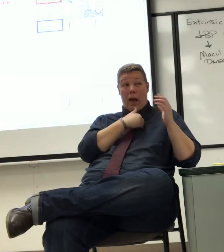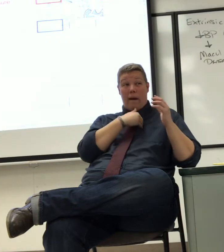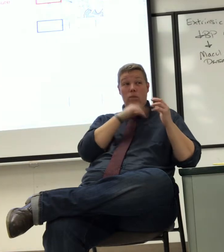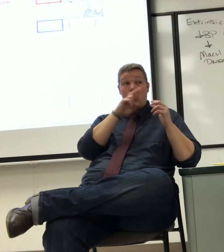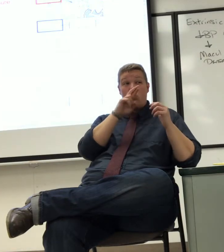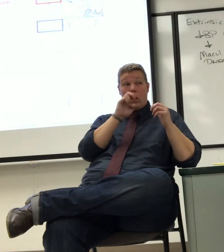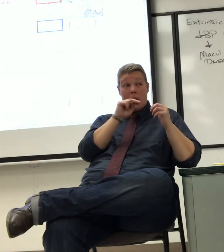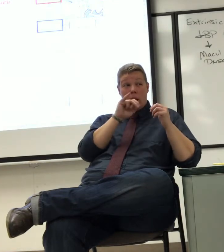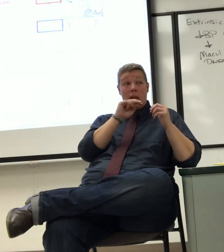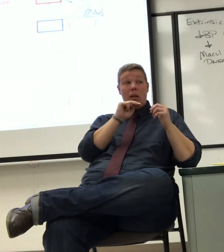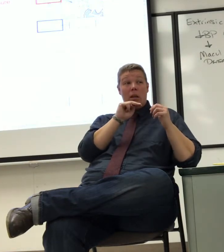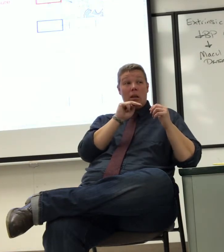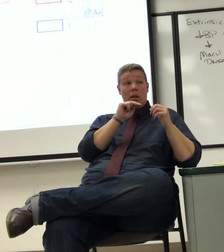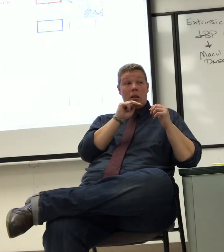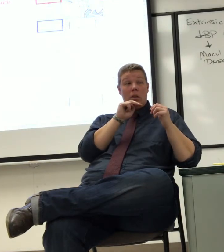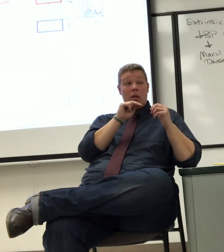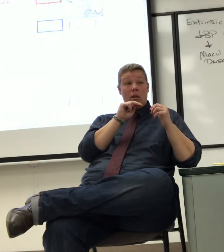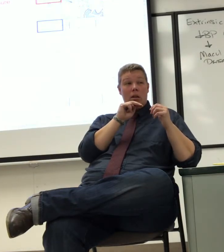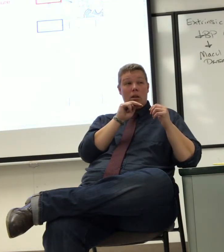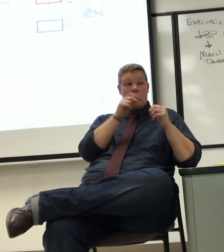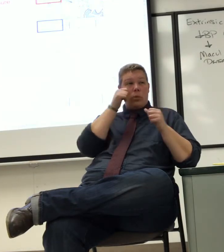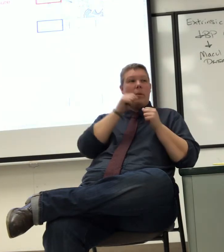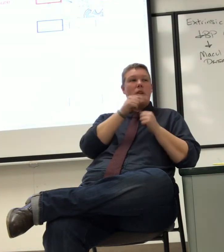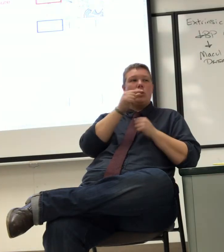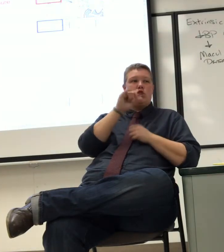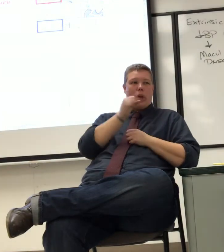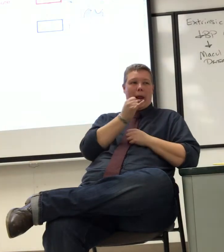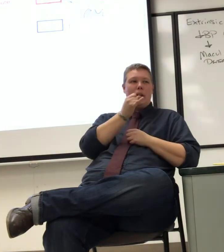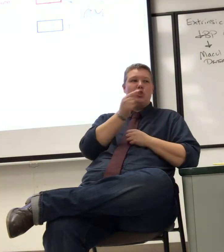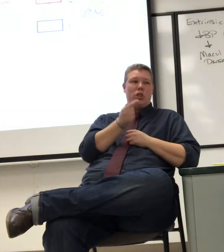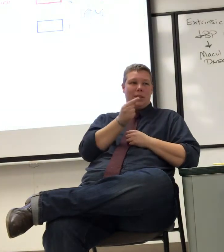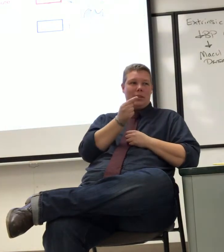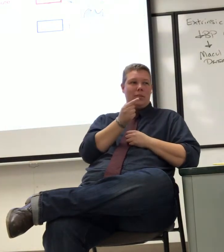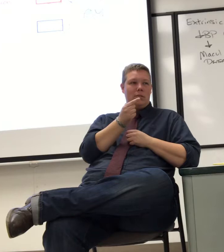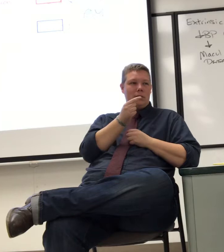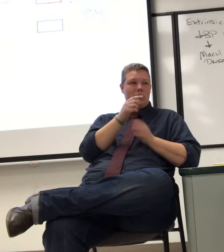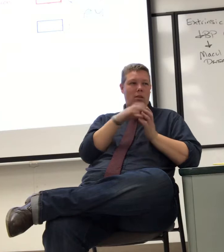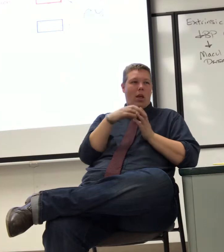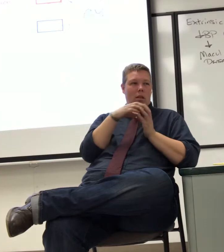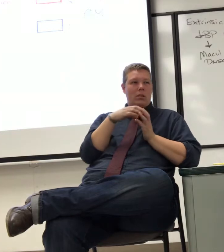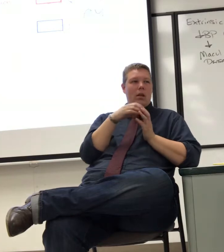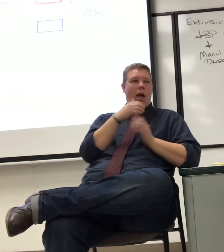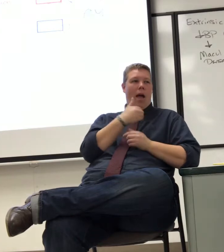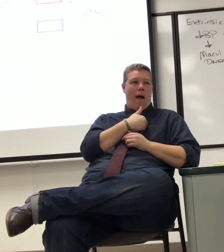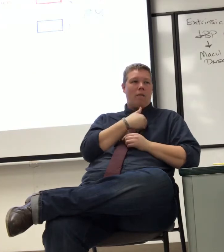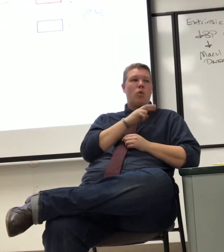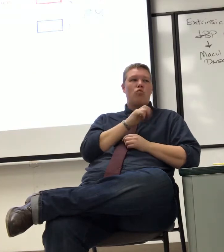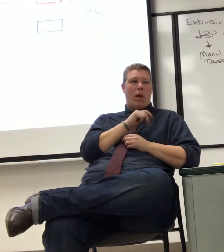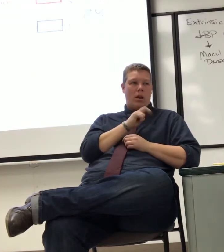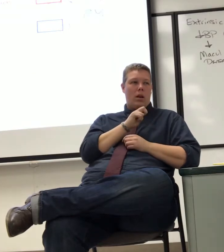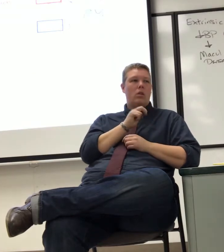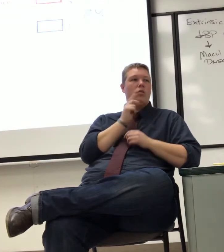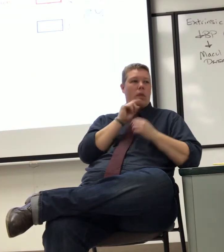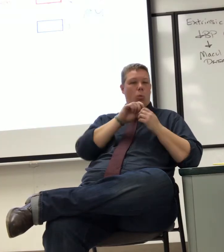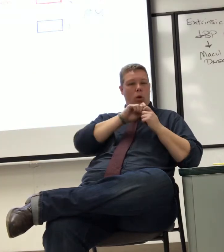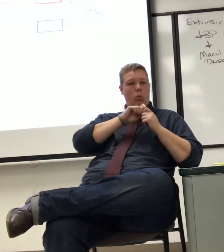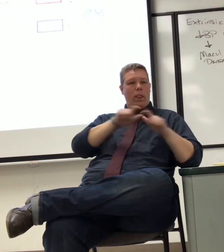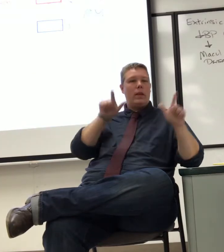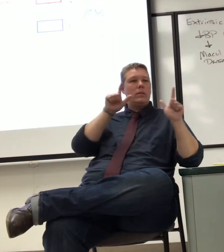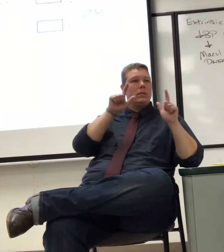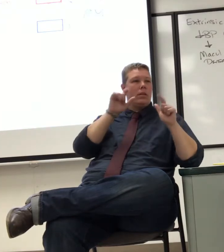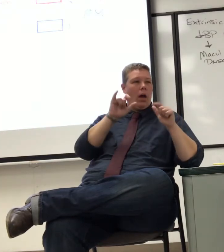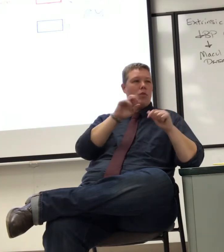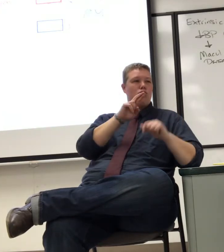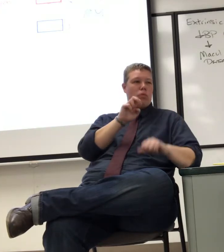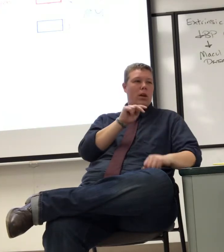release? The JG cells. Well, the figure they have both things pointing to it, but these are the cells that actually release